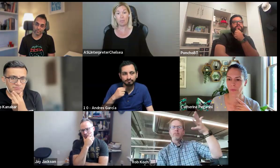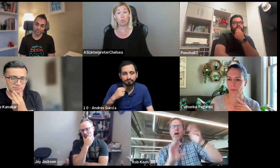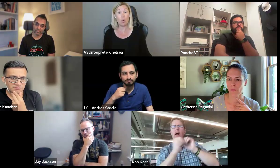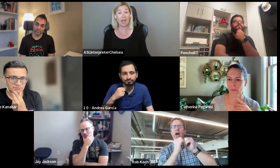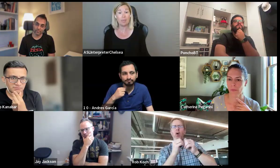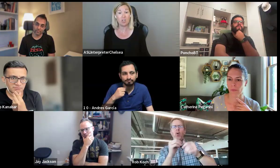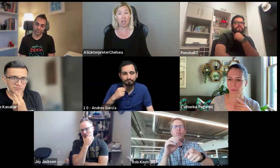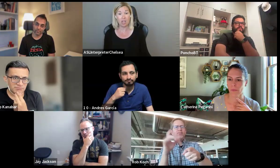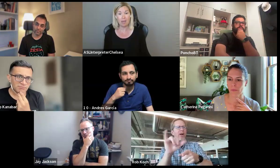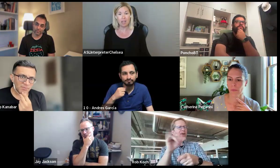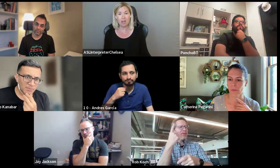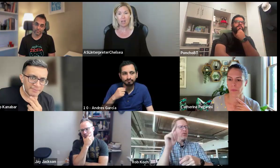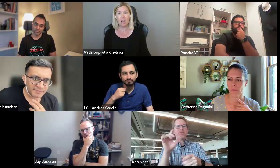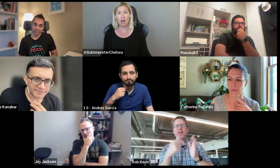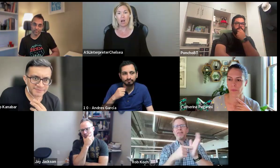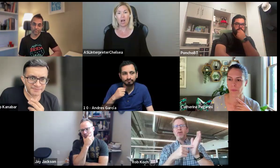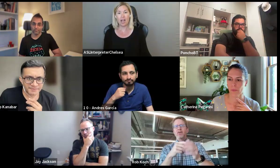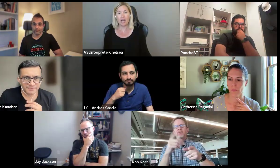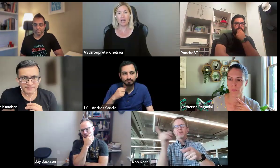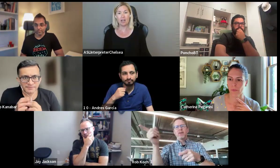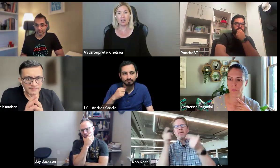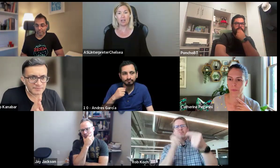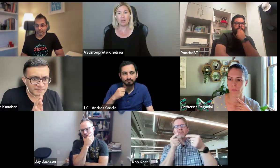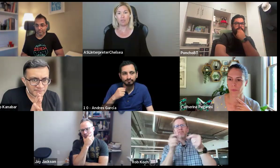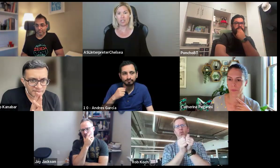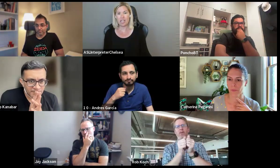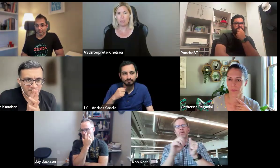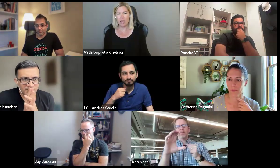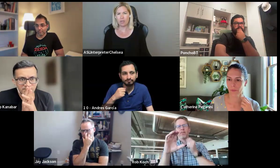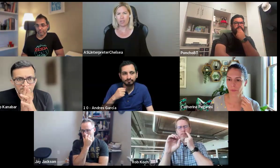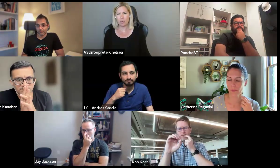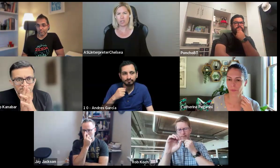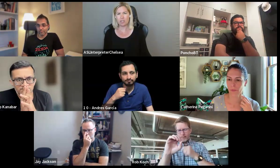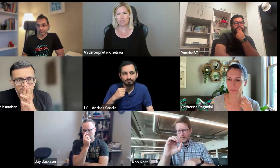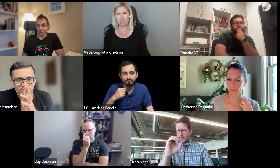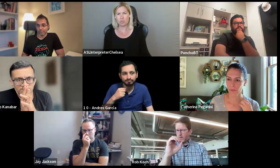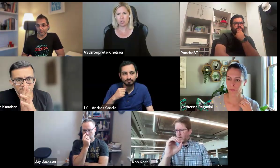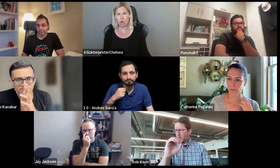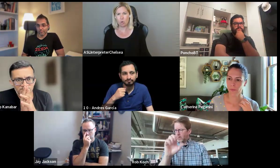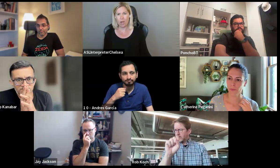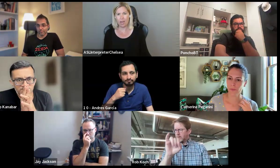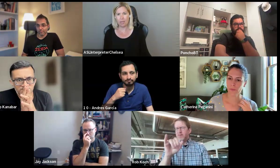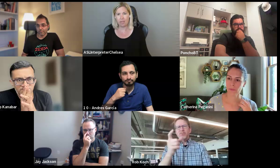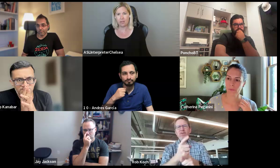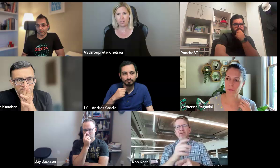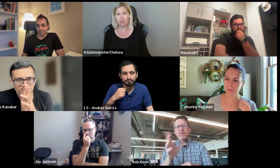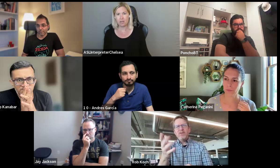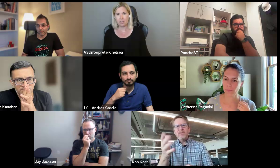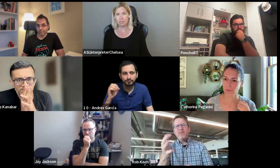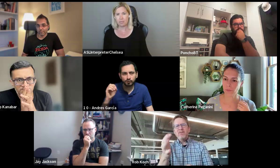and maybe write up a document on, for example, I know that there was some struggle with,